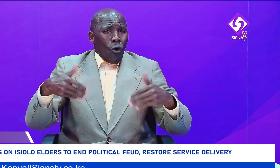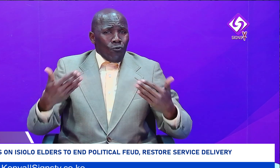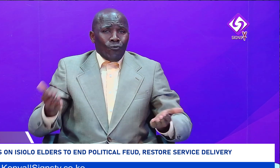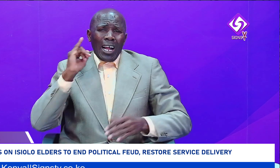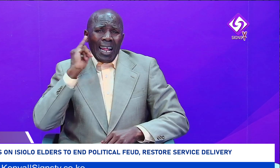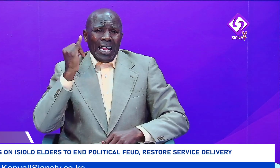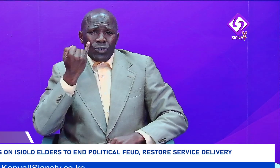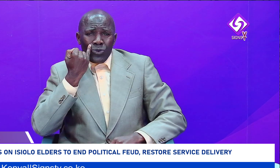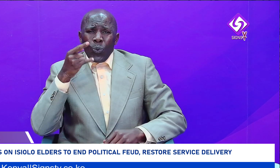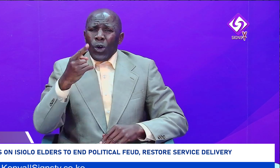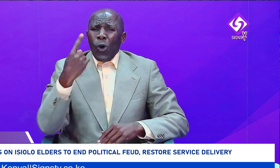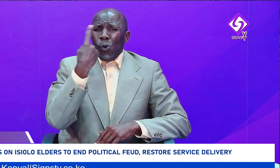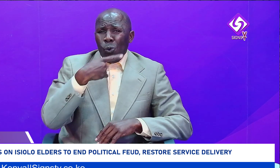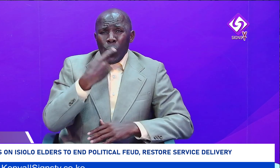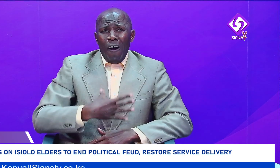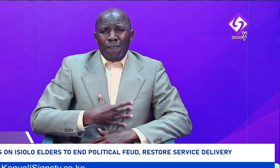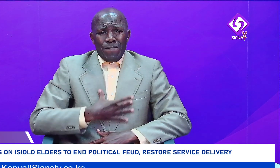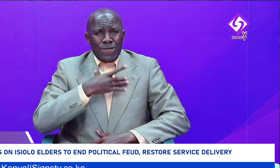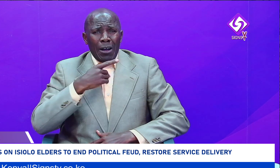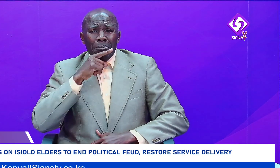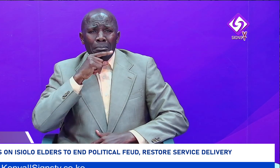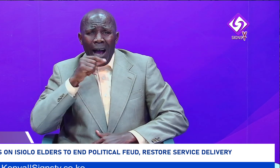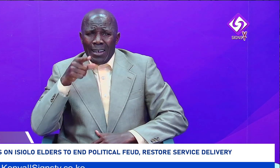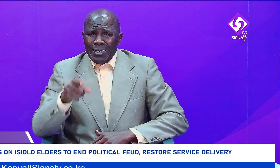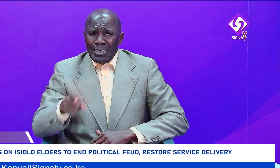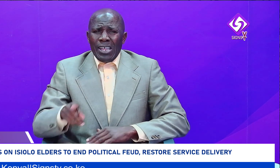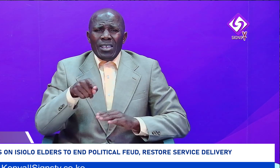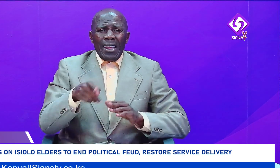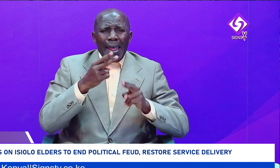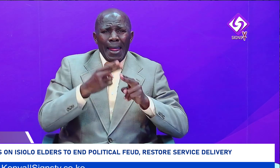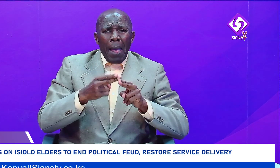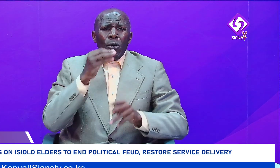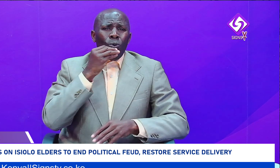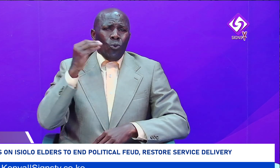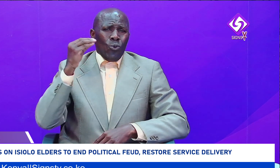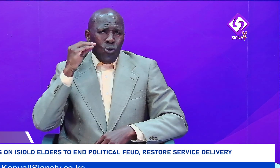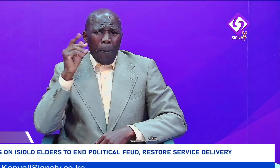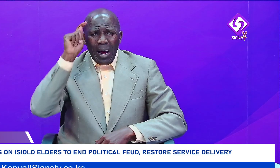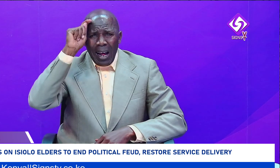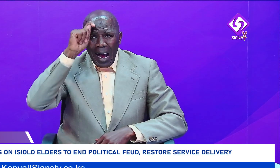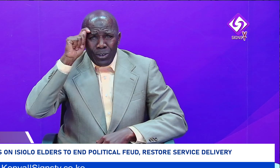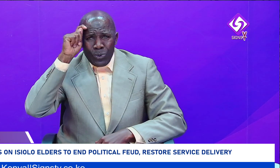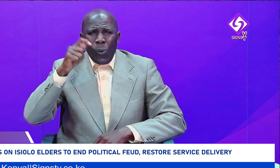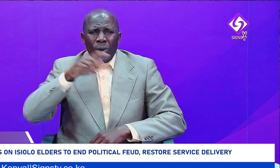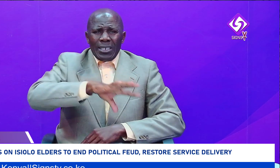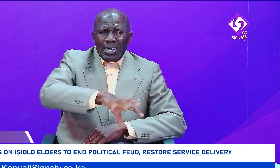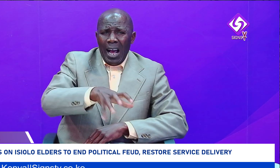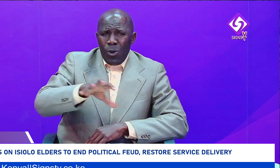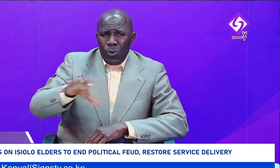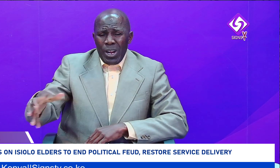and grassroots leaders from Isiolo County who visited him at his Irunduni home in Tharaka